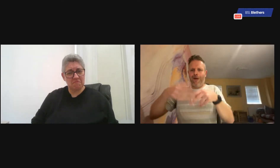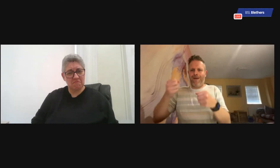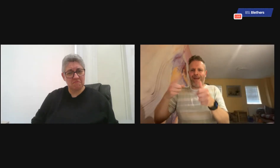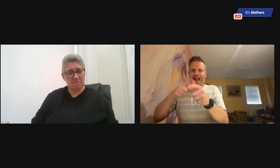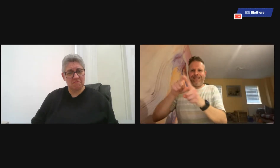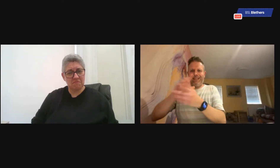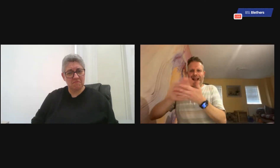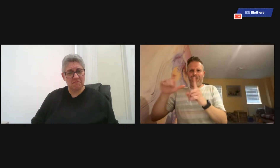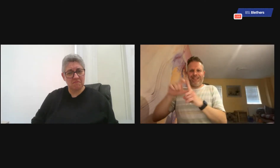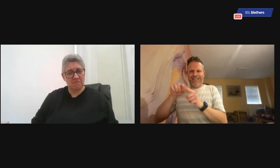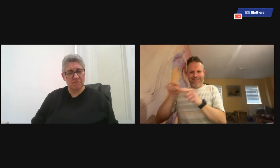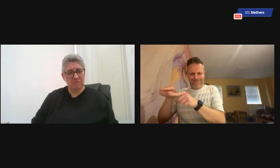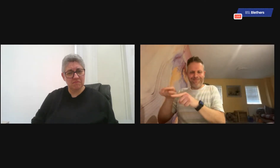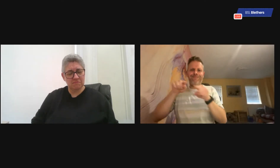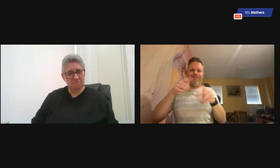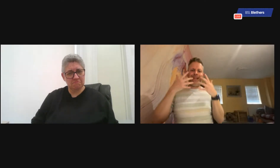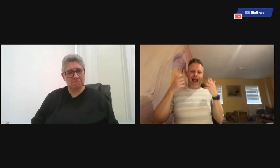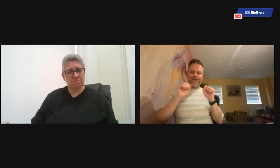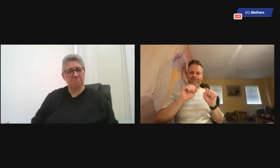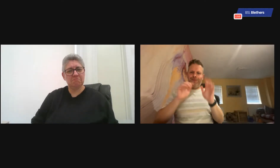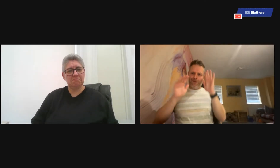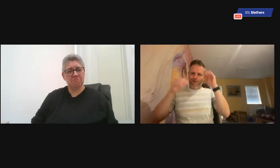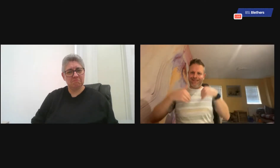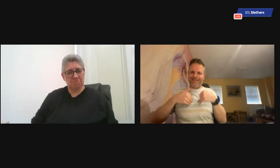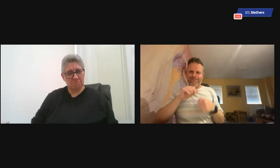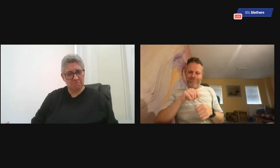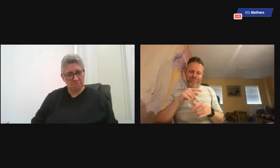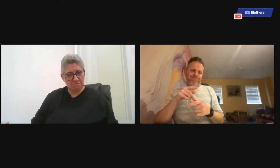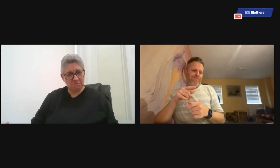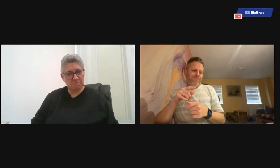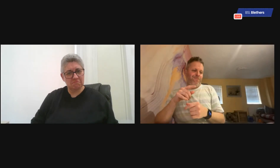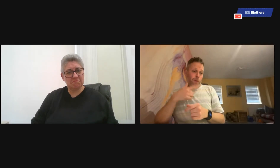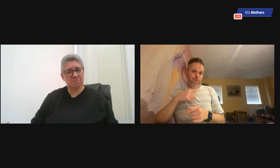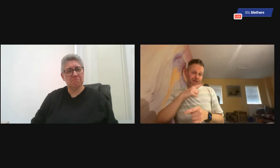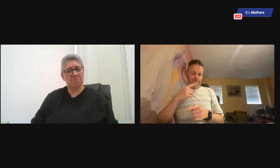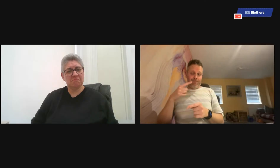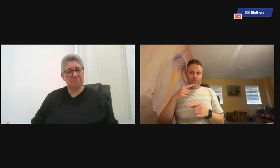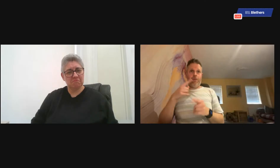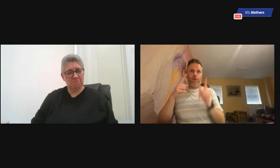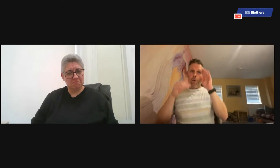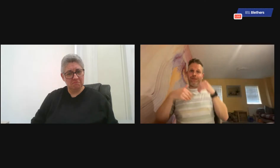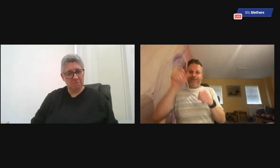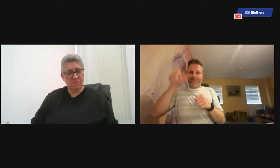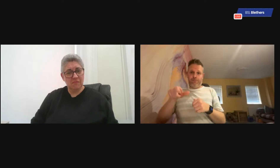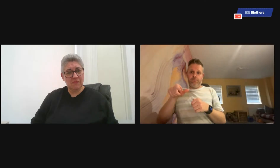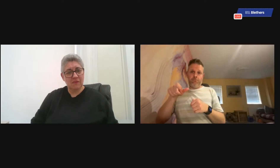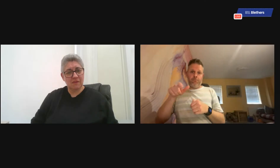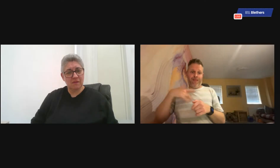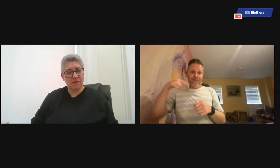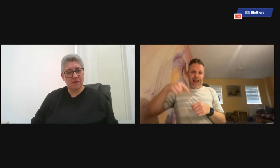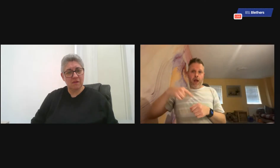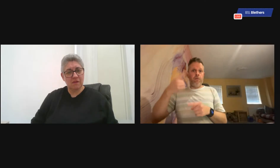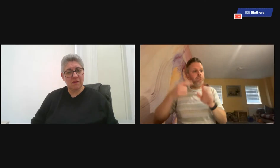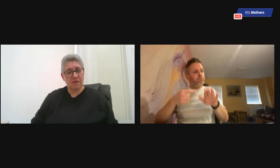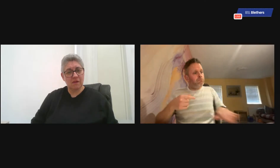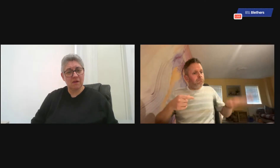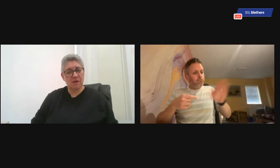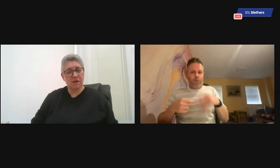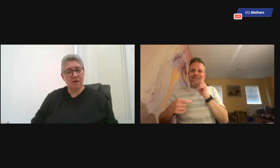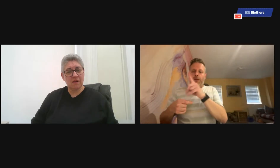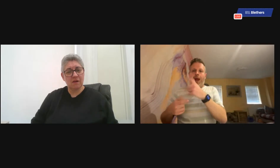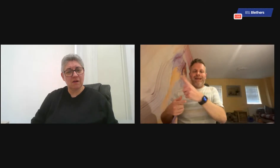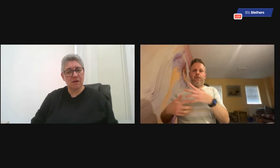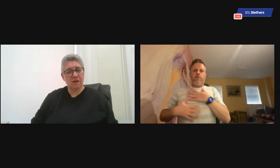Yeah, I don't So know the why. cat bonded well with the child with autism. That's a cat thing, maybe? Yeah, well, I